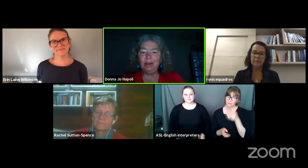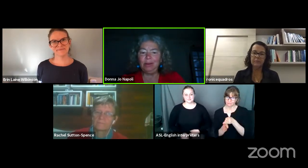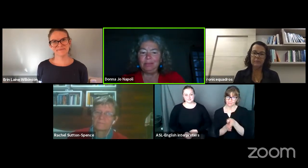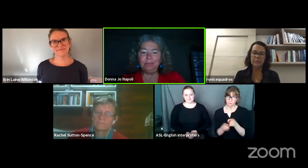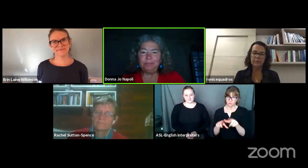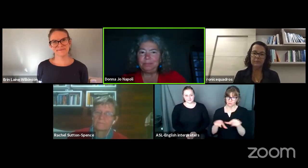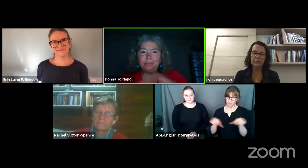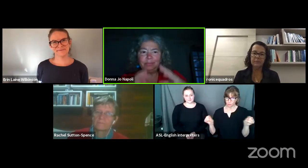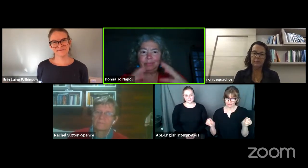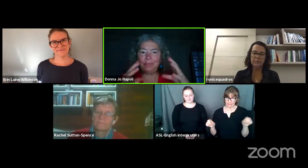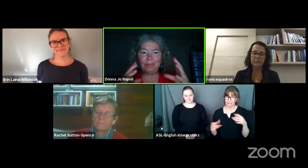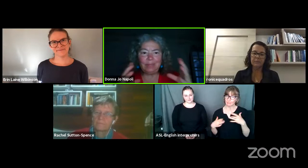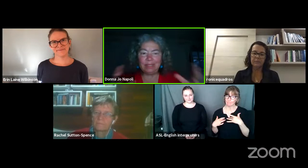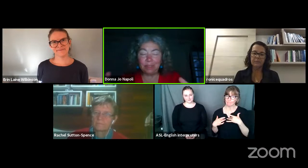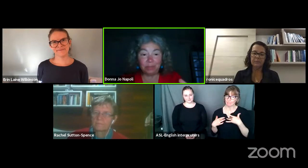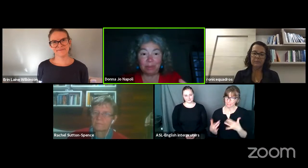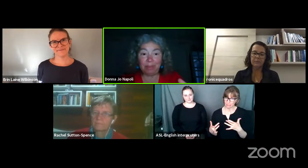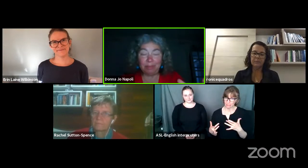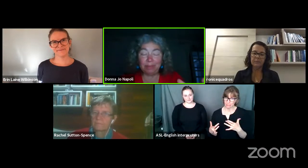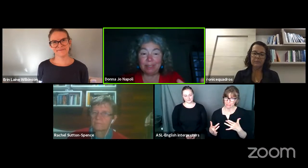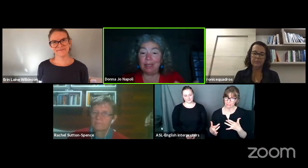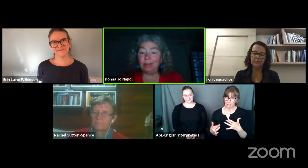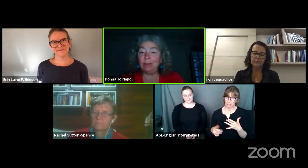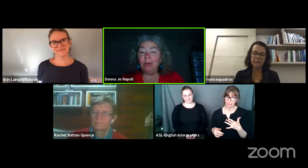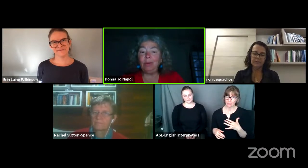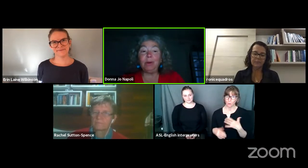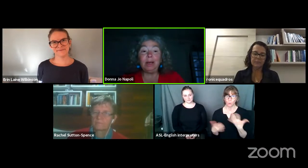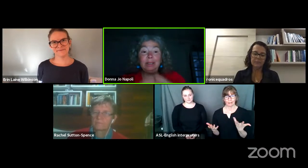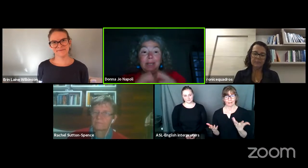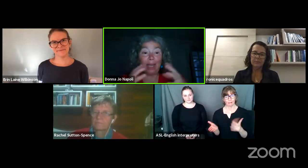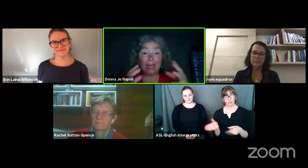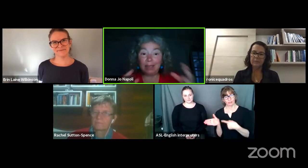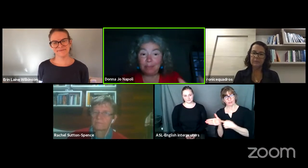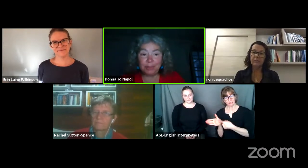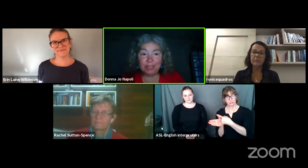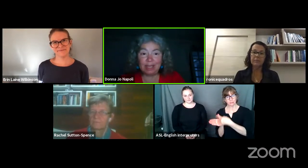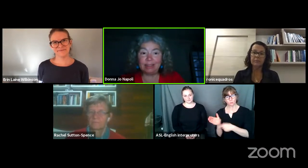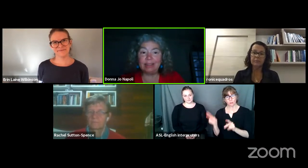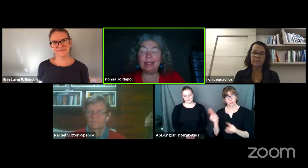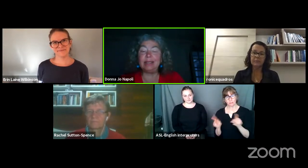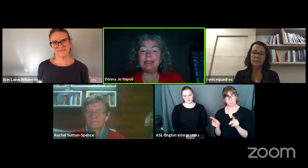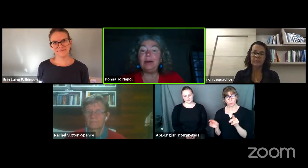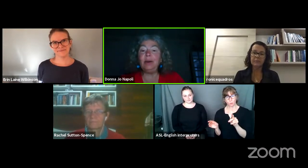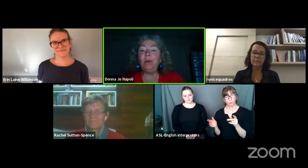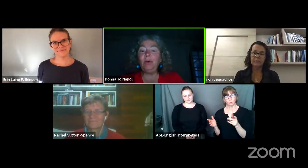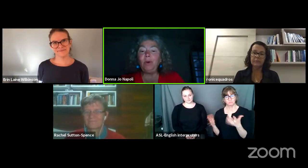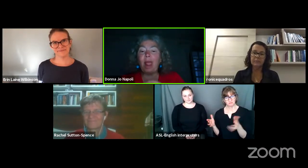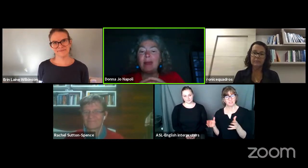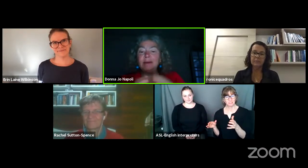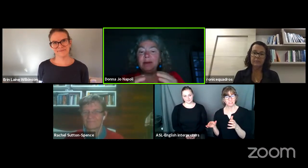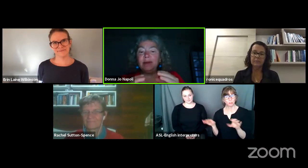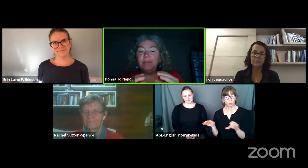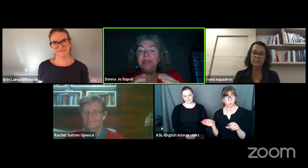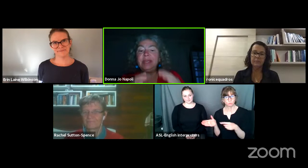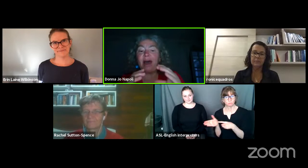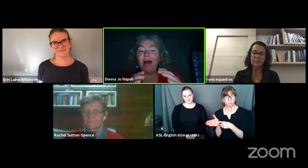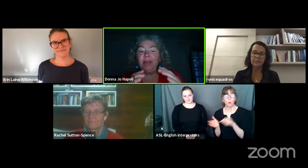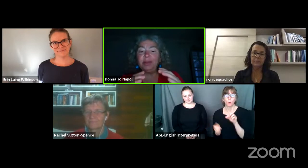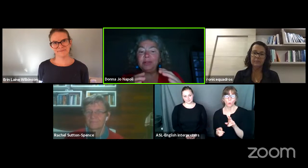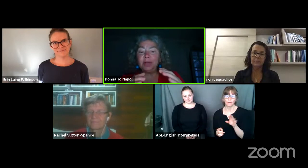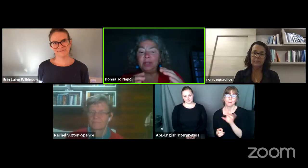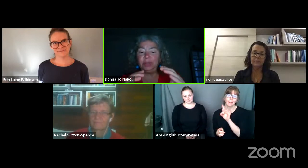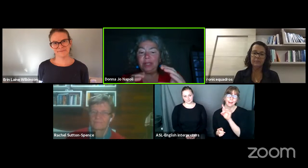say, this is what people did, or 80% did. And